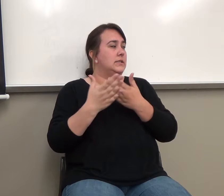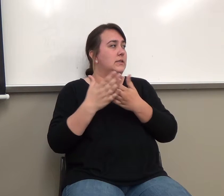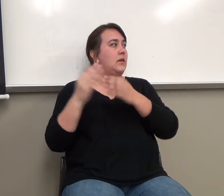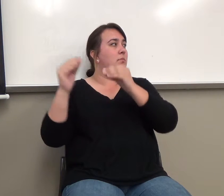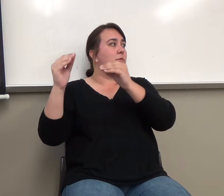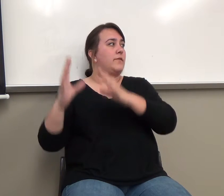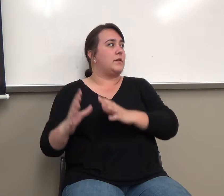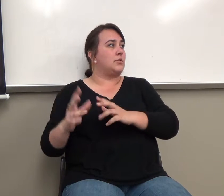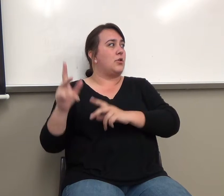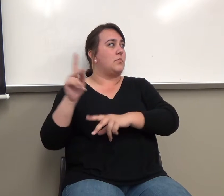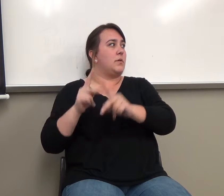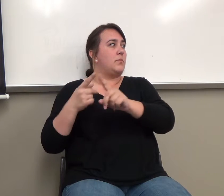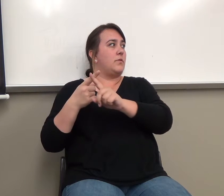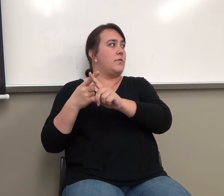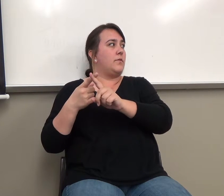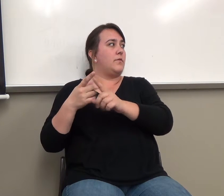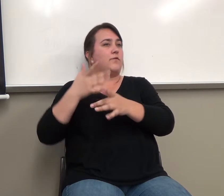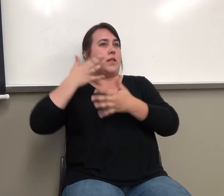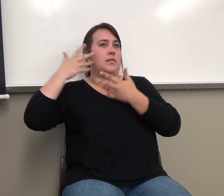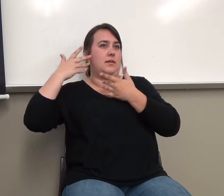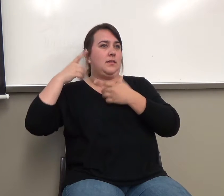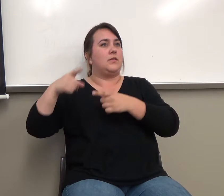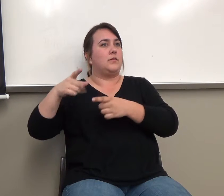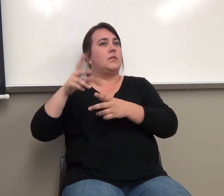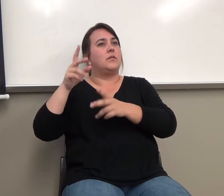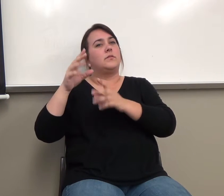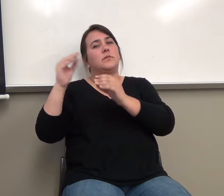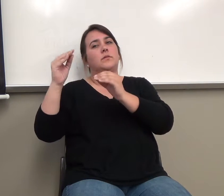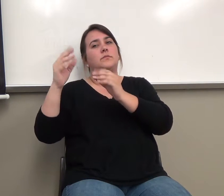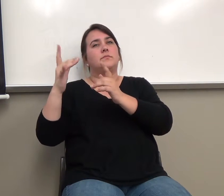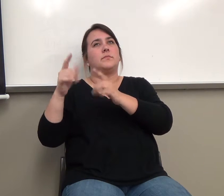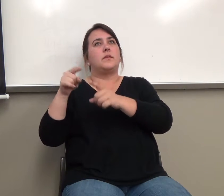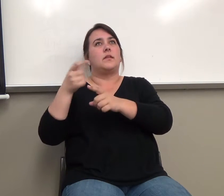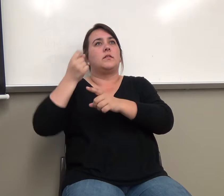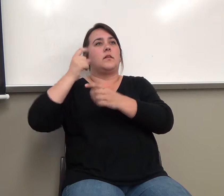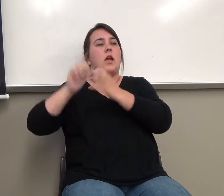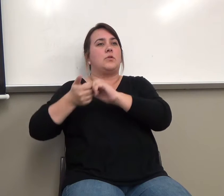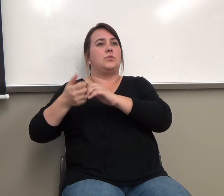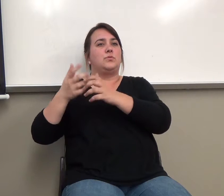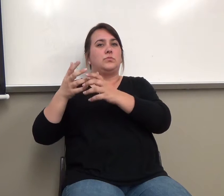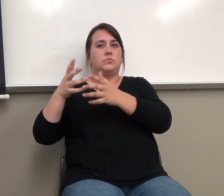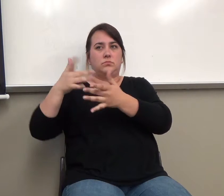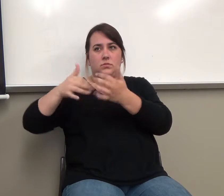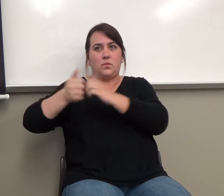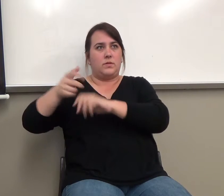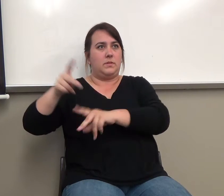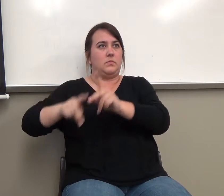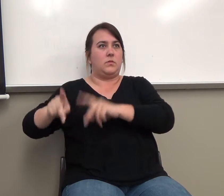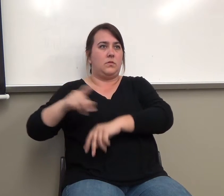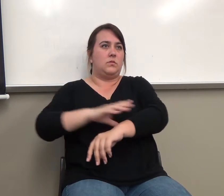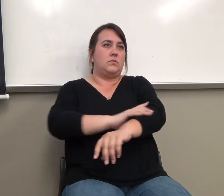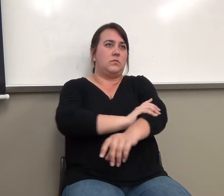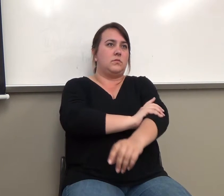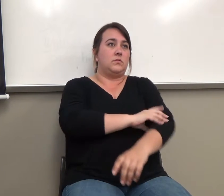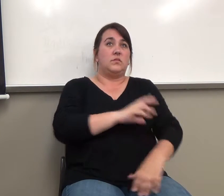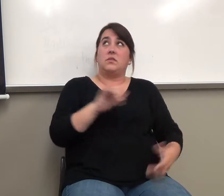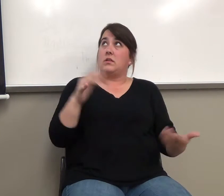people. Good. Okay, good. Yeah. And that's going to be something you guys can write because you have